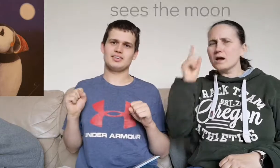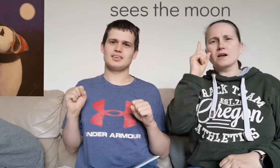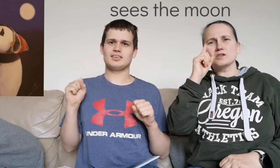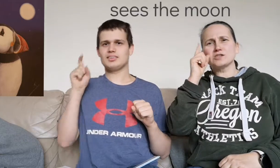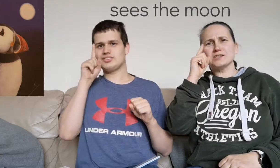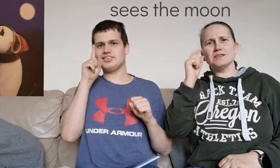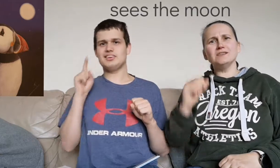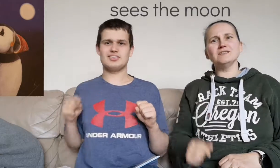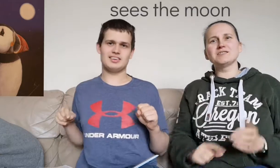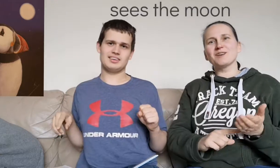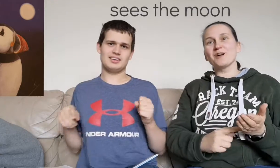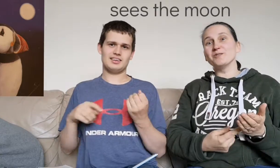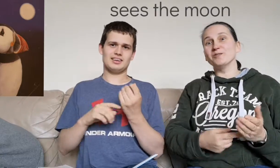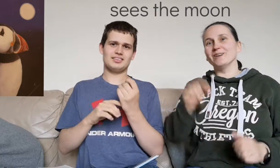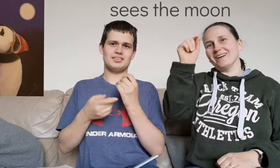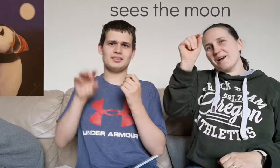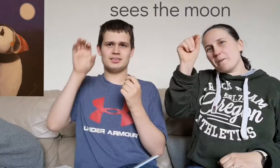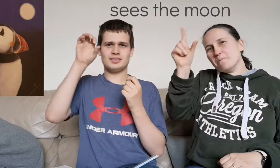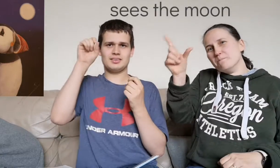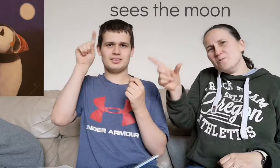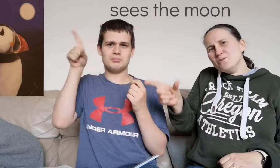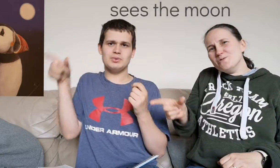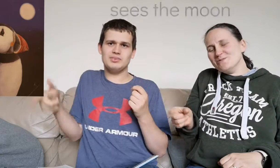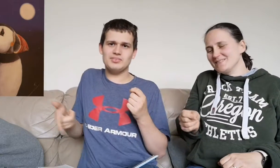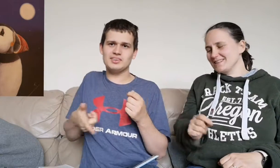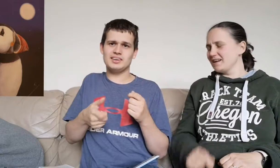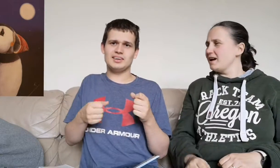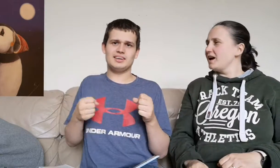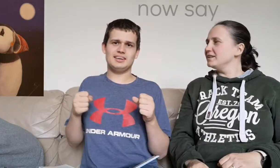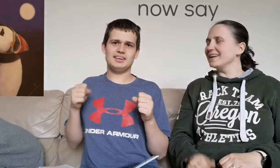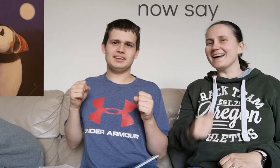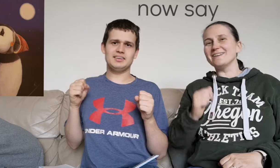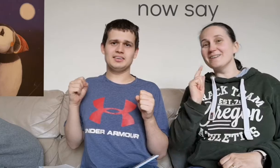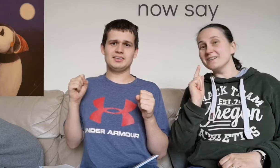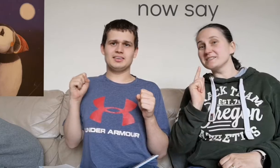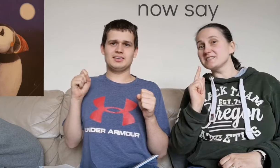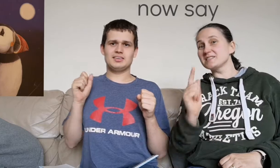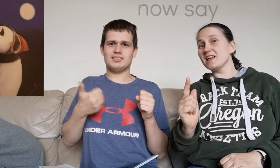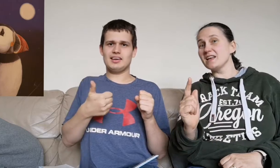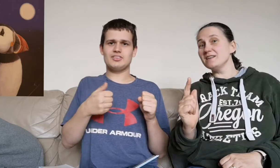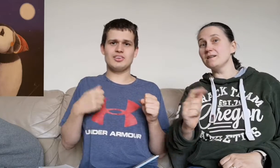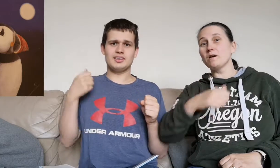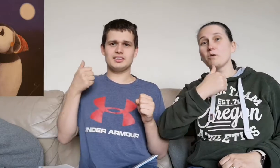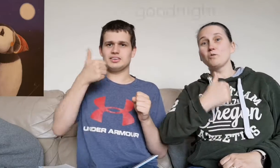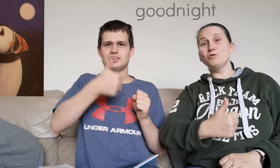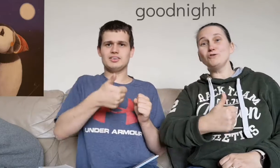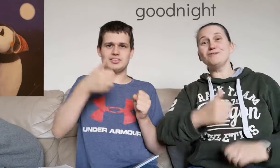Sees the moon. Now say good